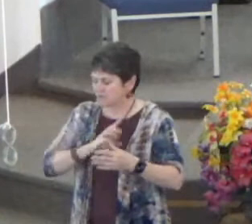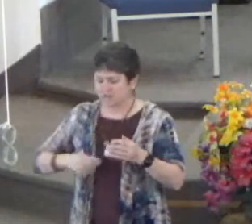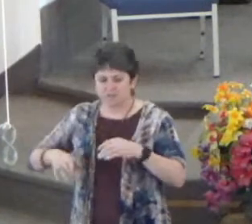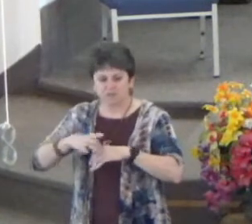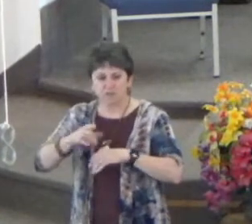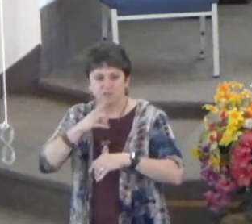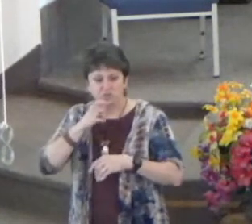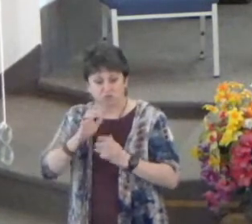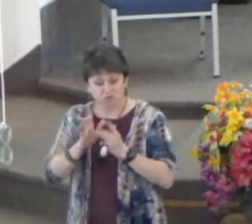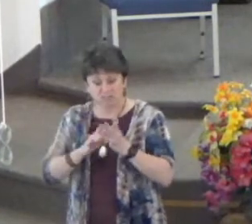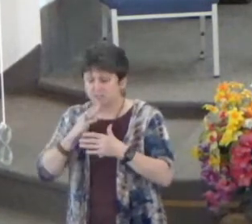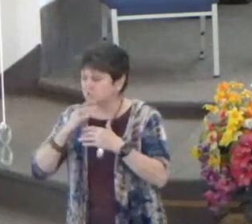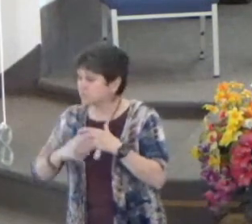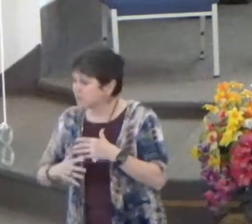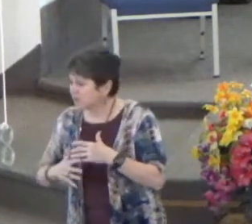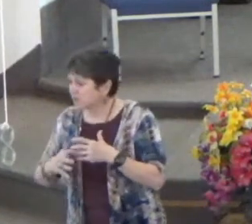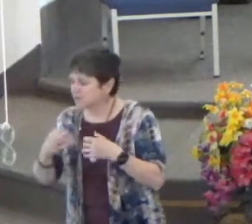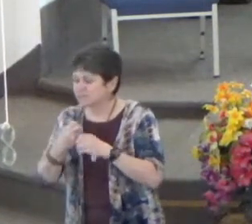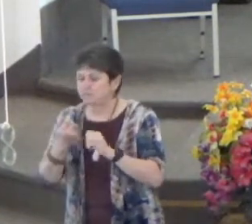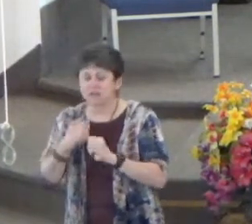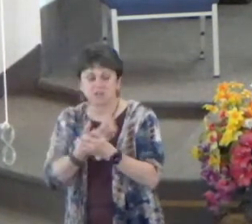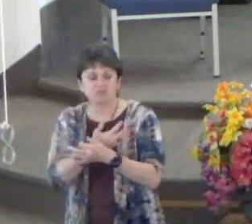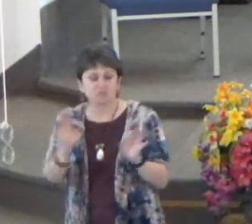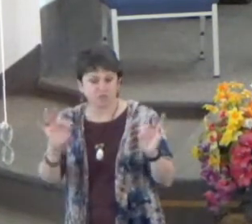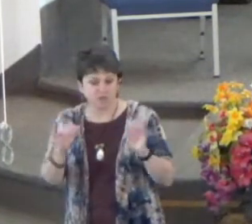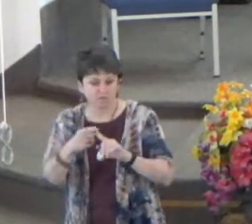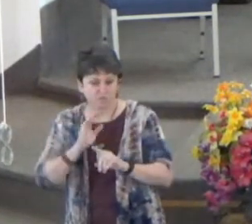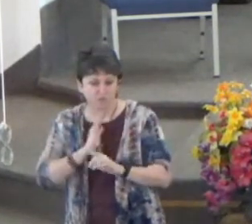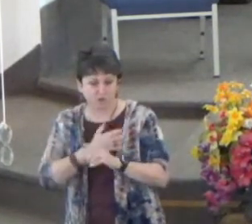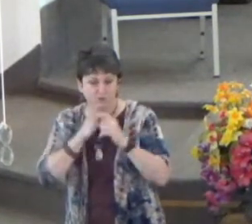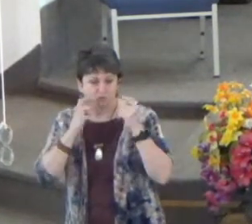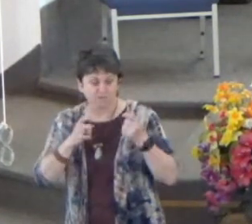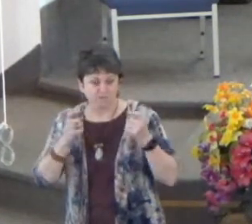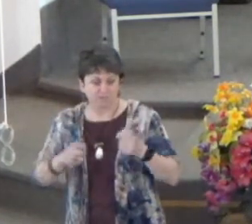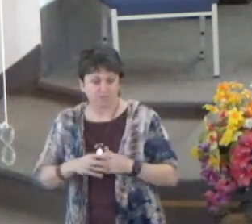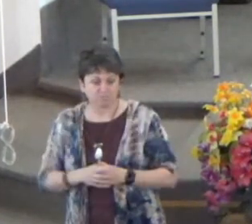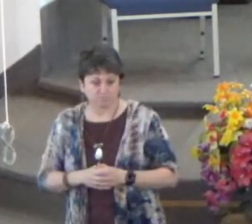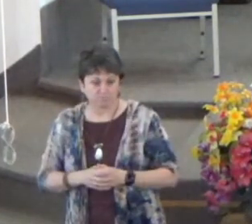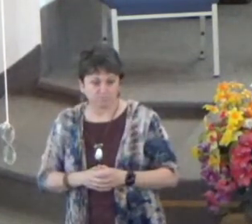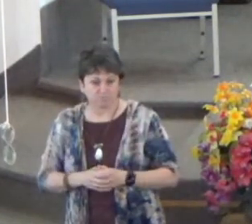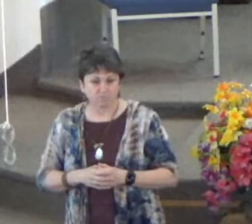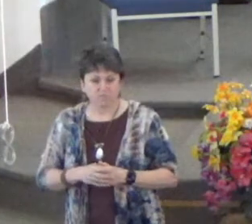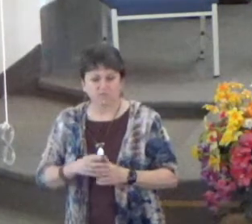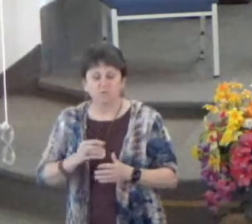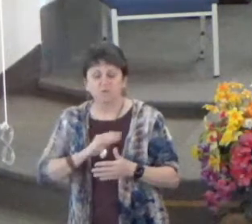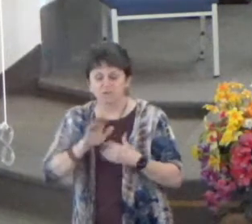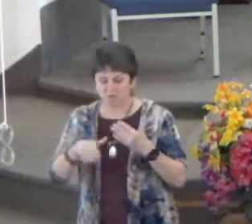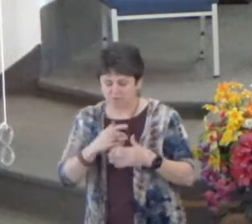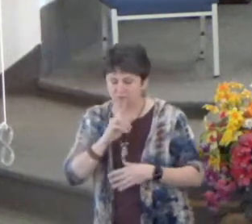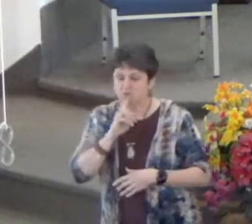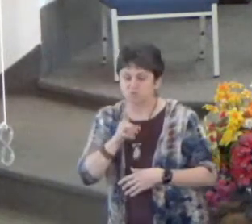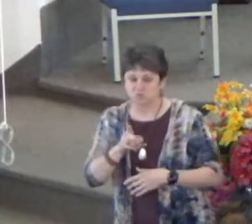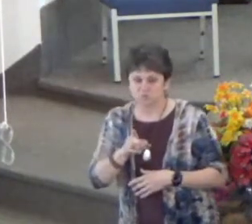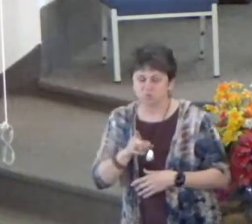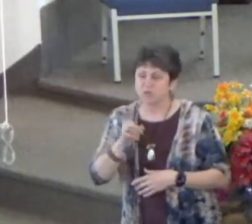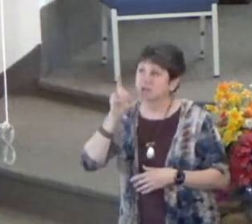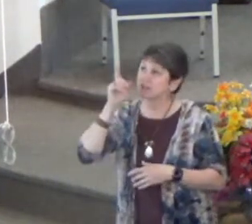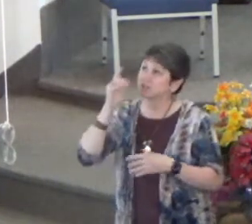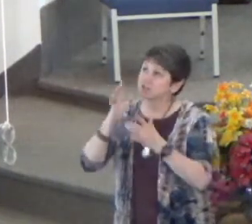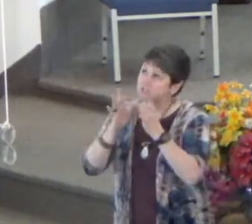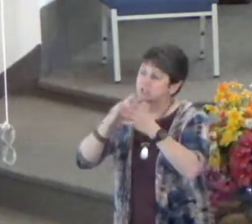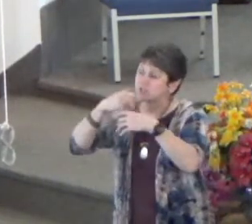whose blood has freed us from our sins. And because all that is true, he's made